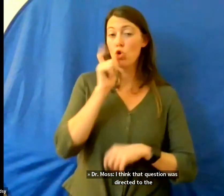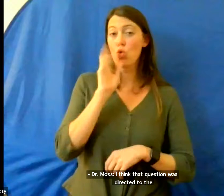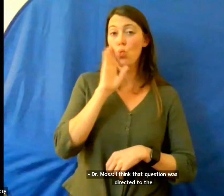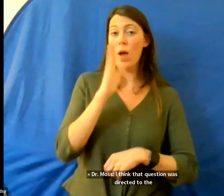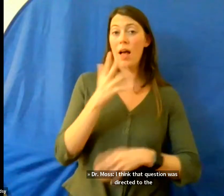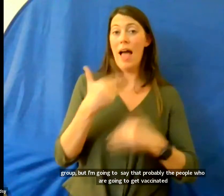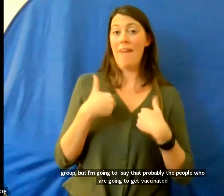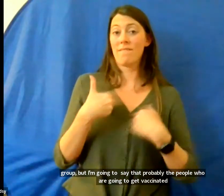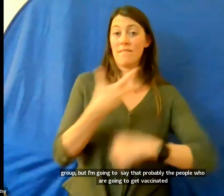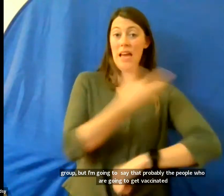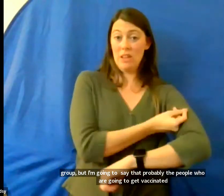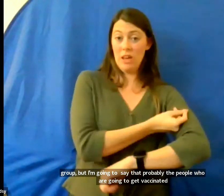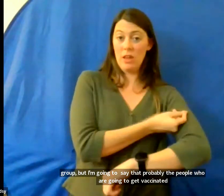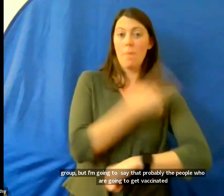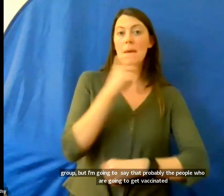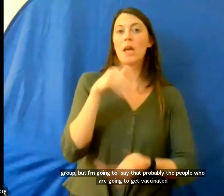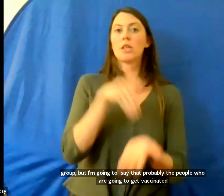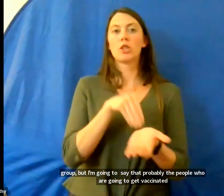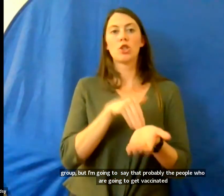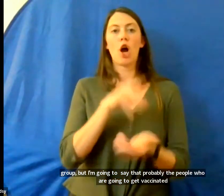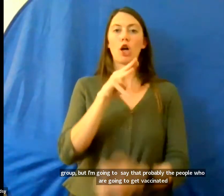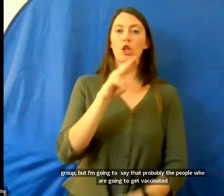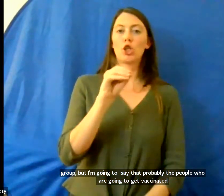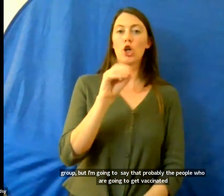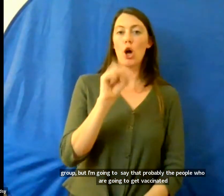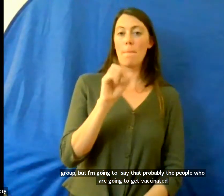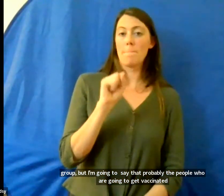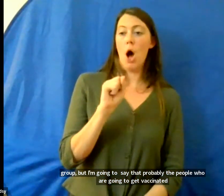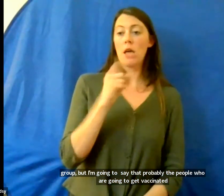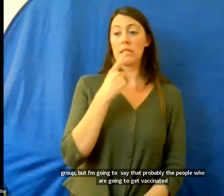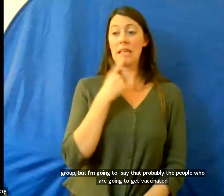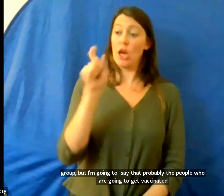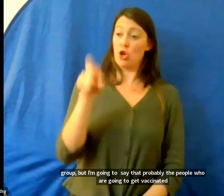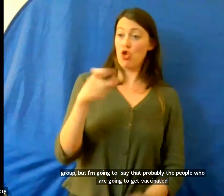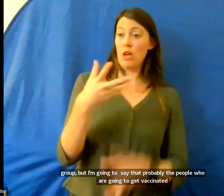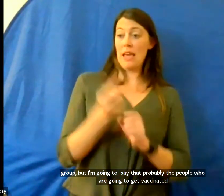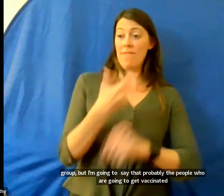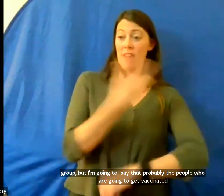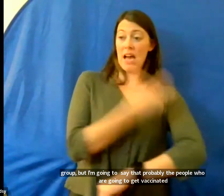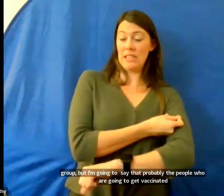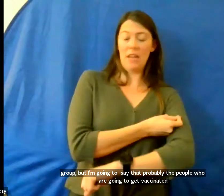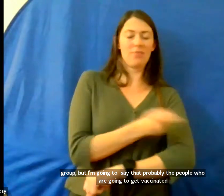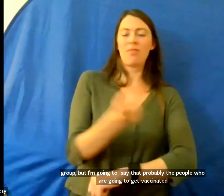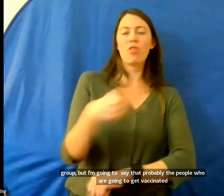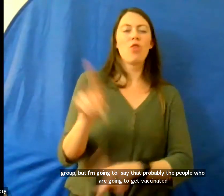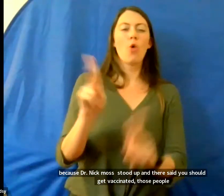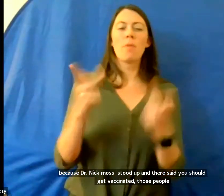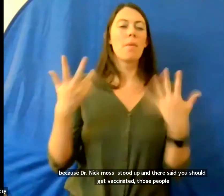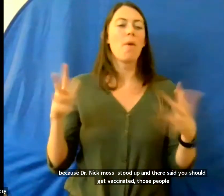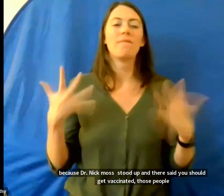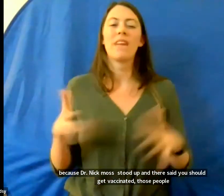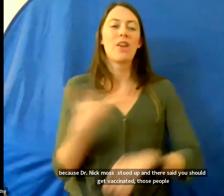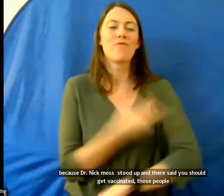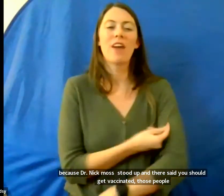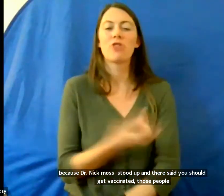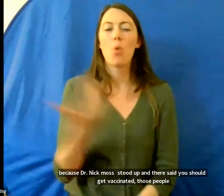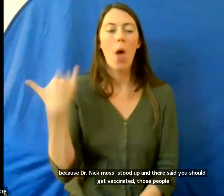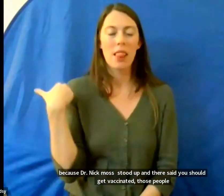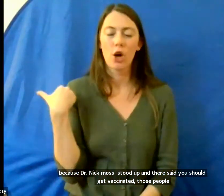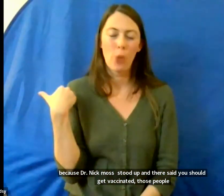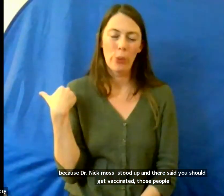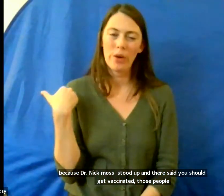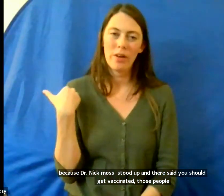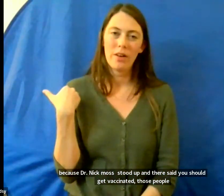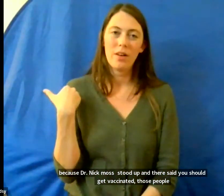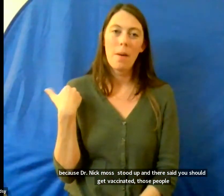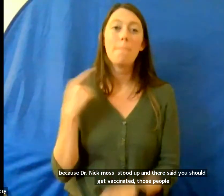there and said you should get vaccinated, those people have been vaccinated by now. And, you know, we do, you know, that kind of close person